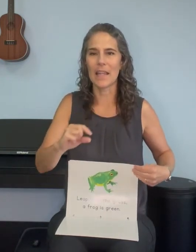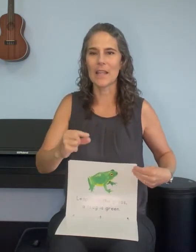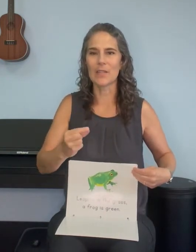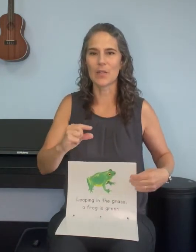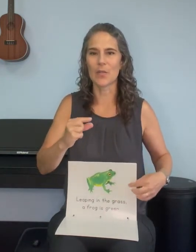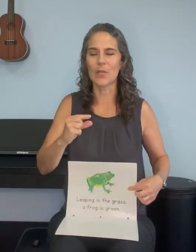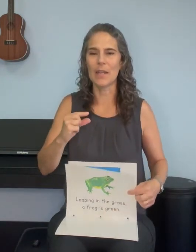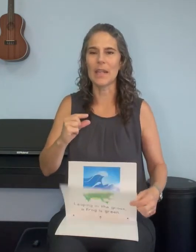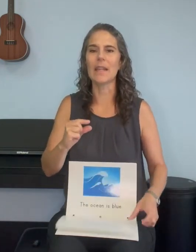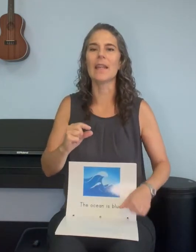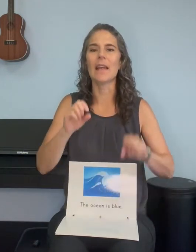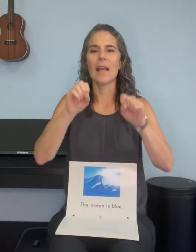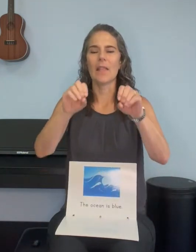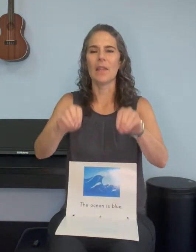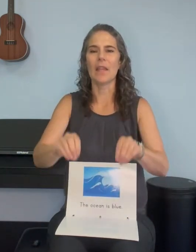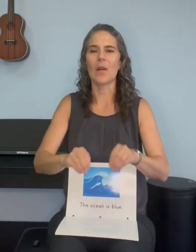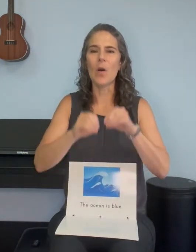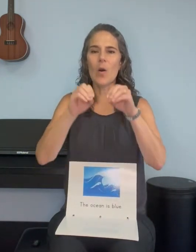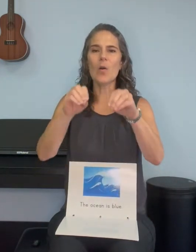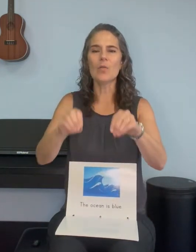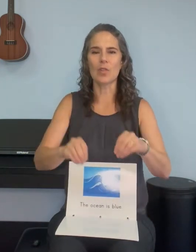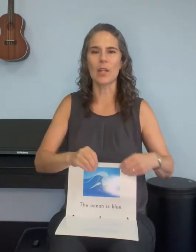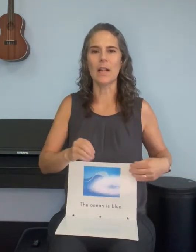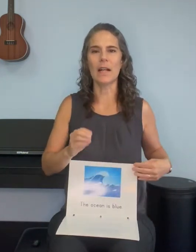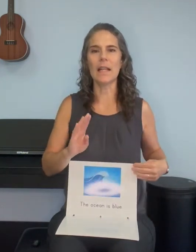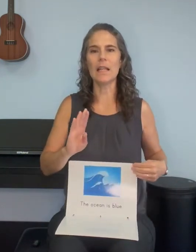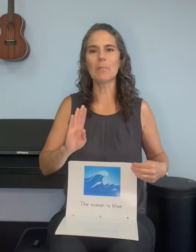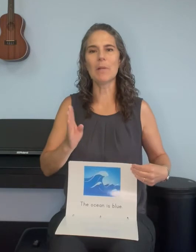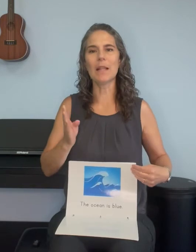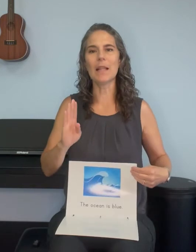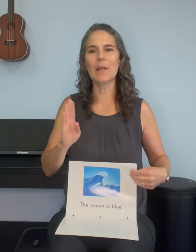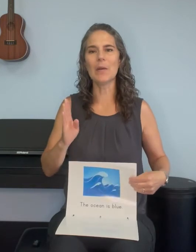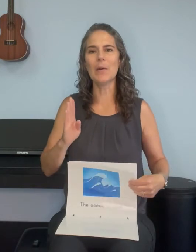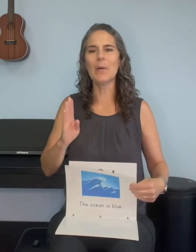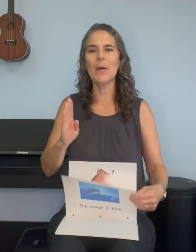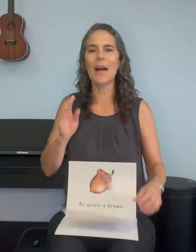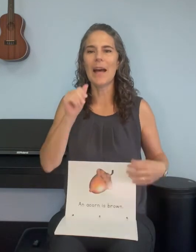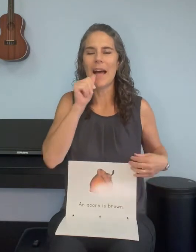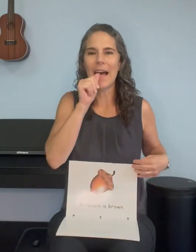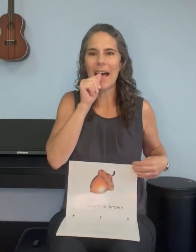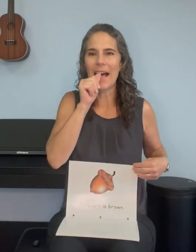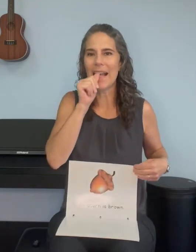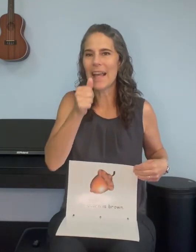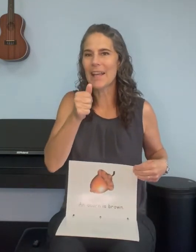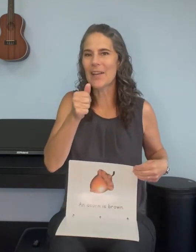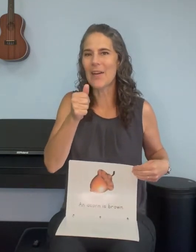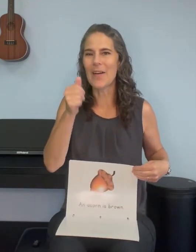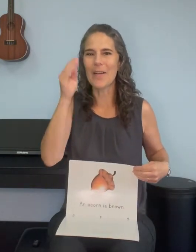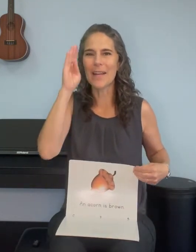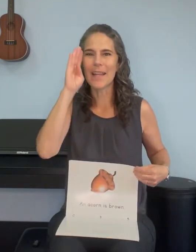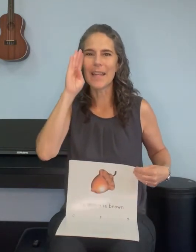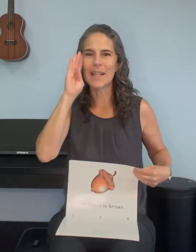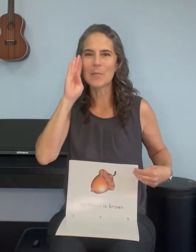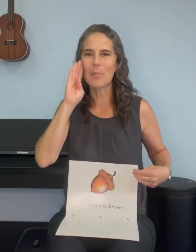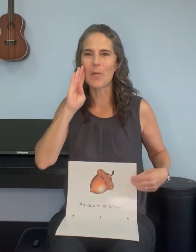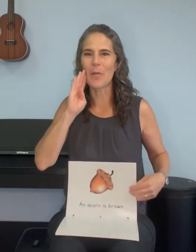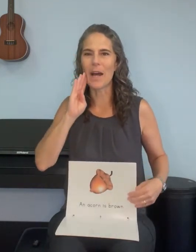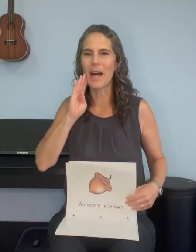is green. The ocean is blue, an acorn is